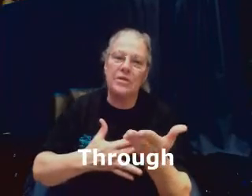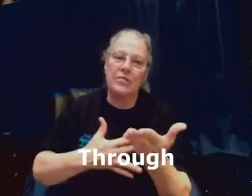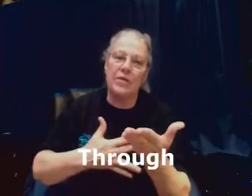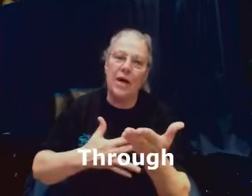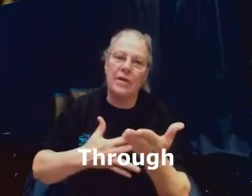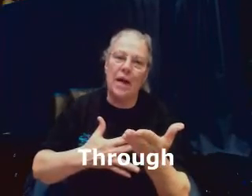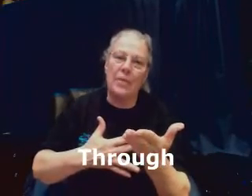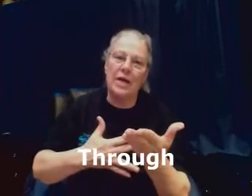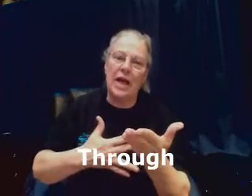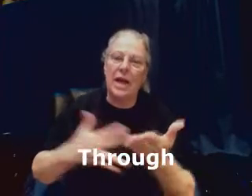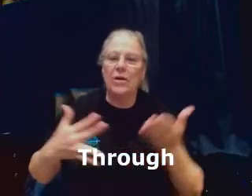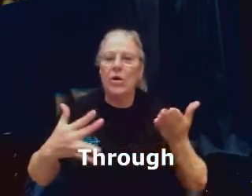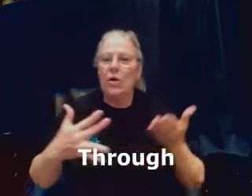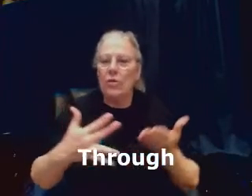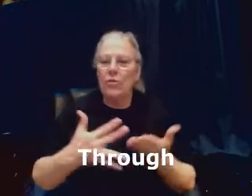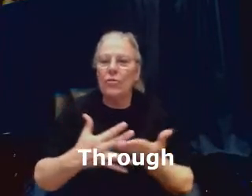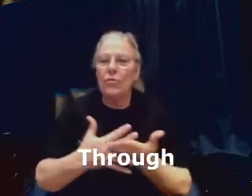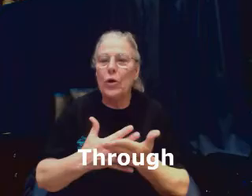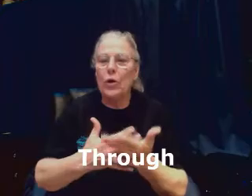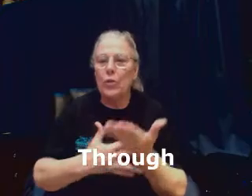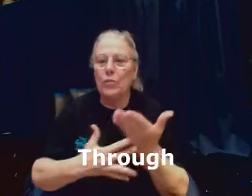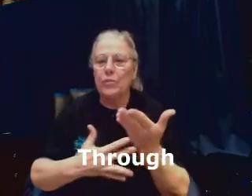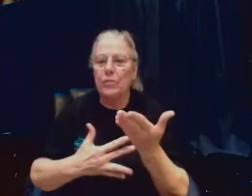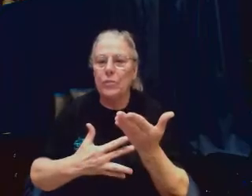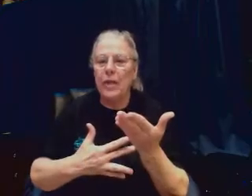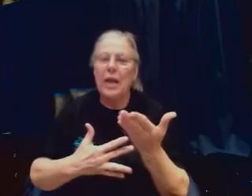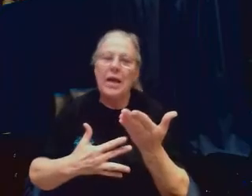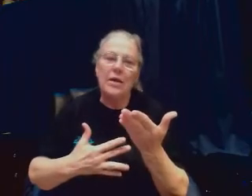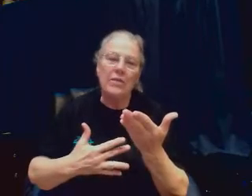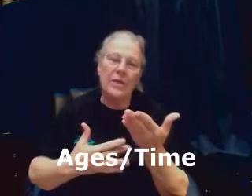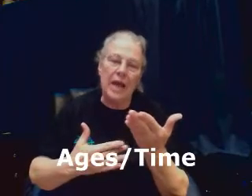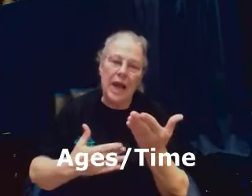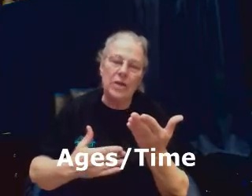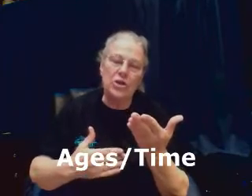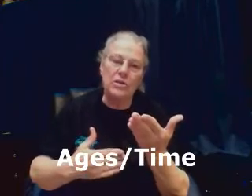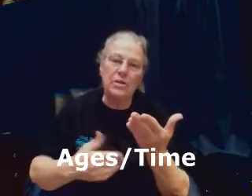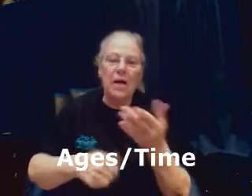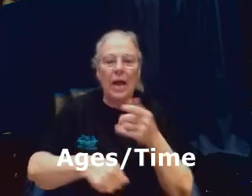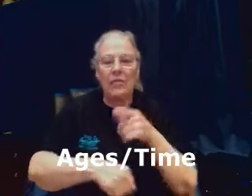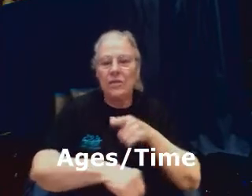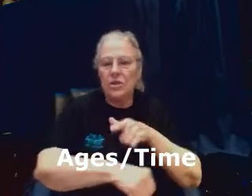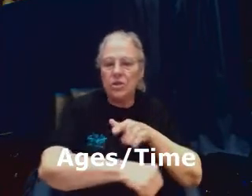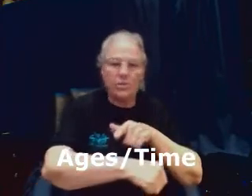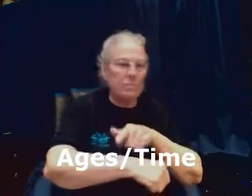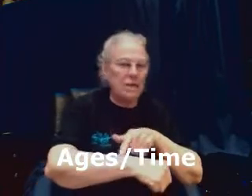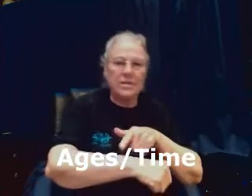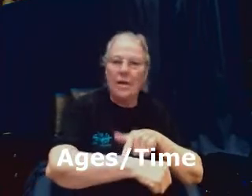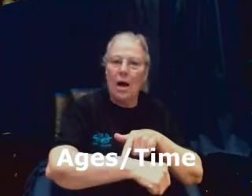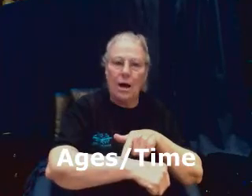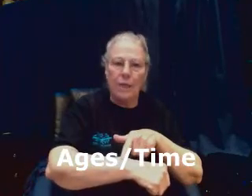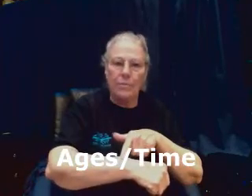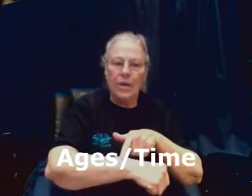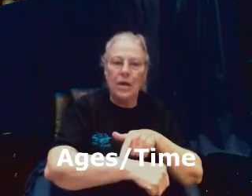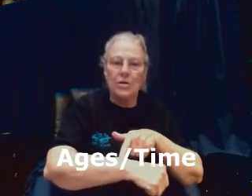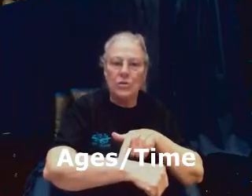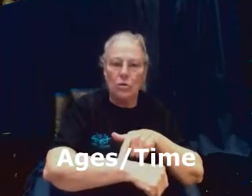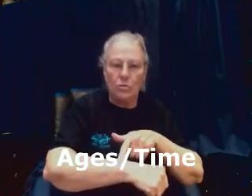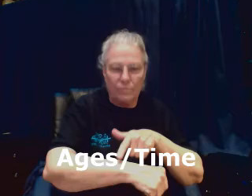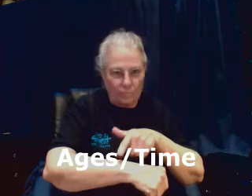of your non-dominant hand. Through. The ages, and this just means time, so